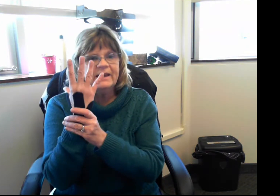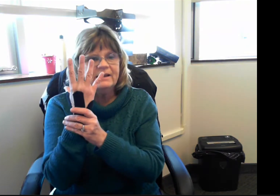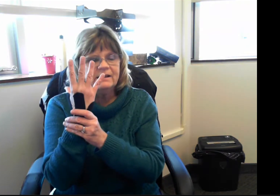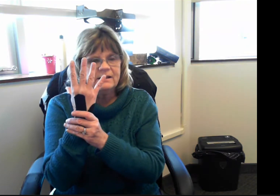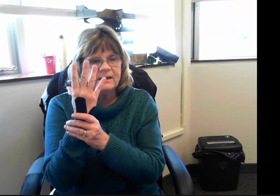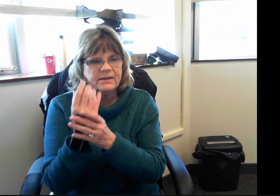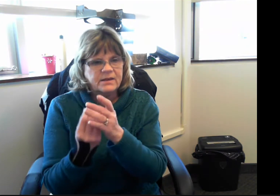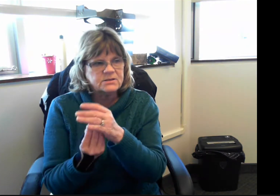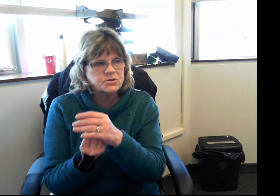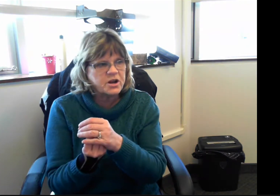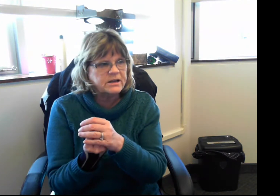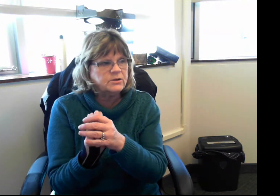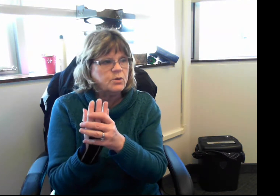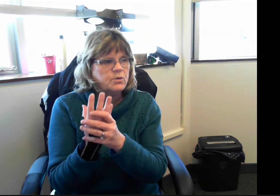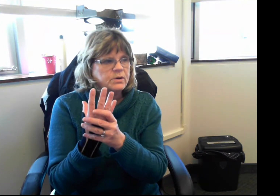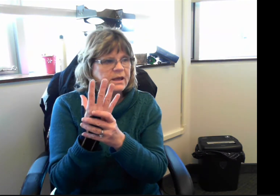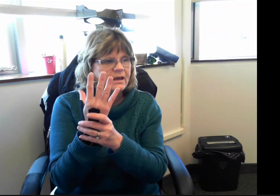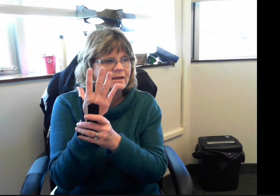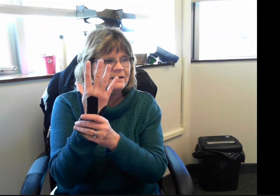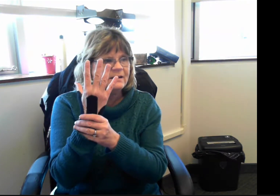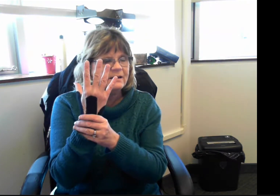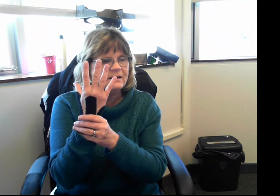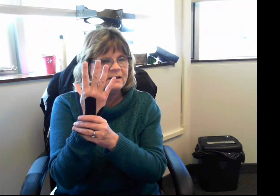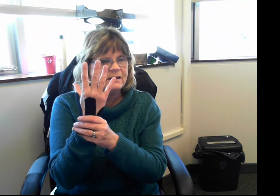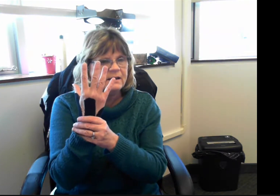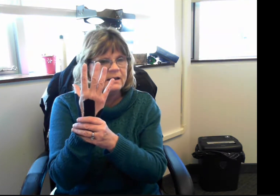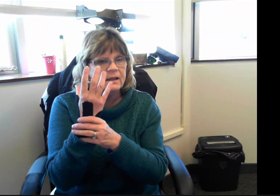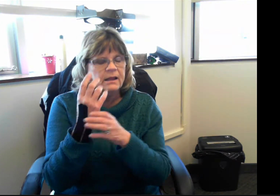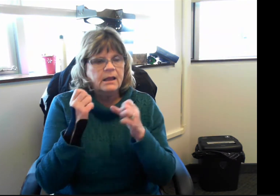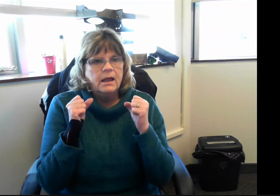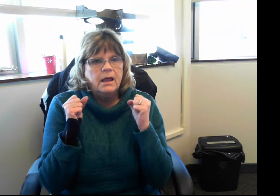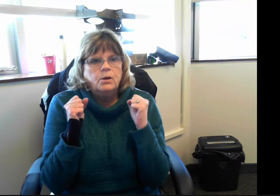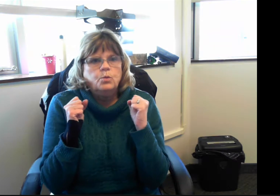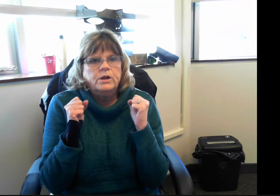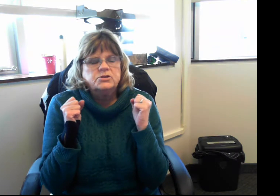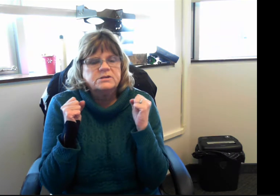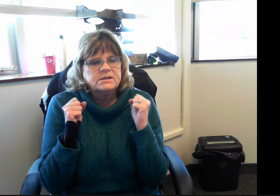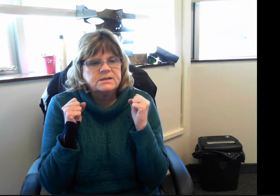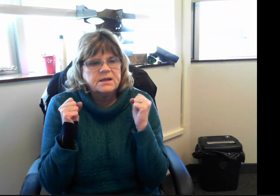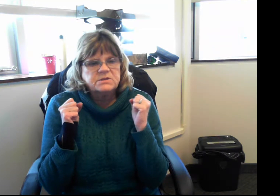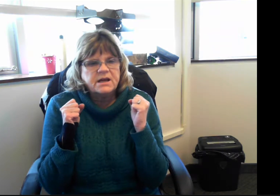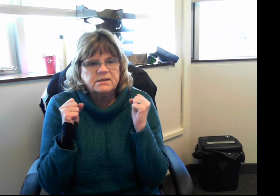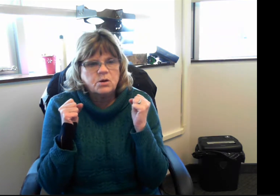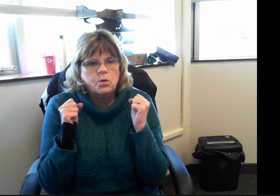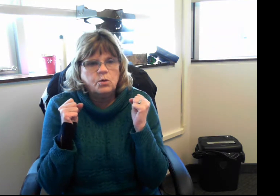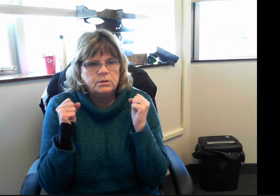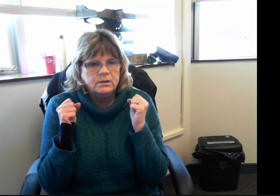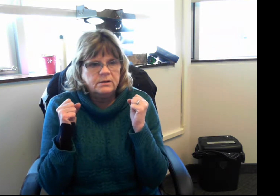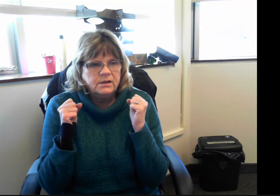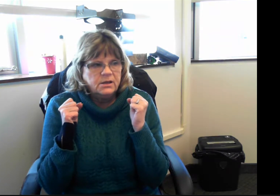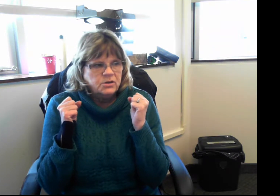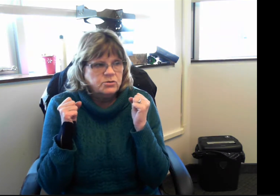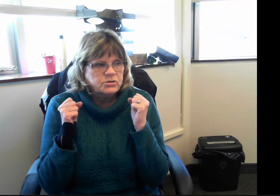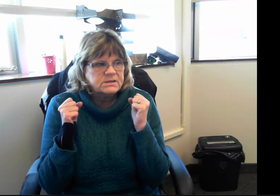Spring, like things are starting to grow again. And winter's the same sign as cold. You're just kind